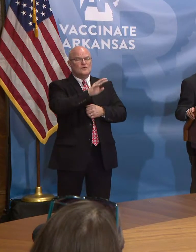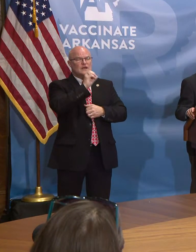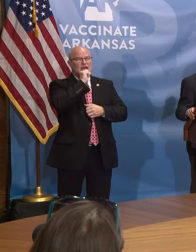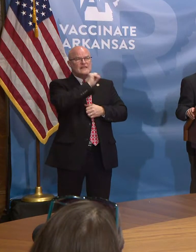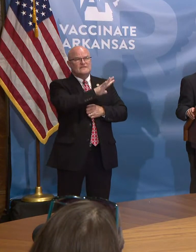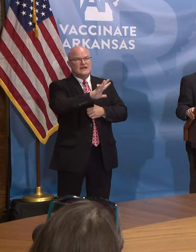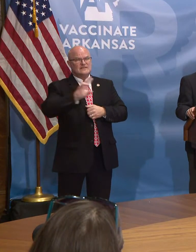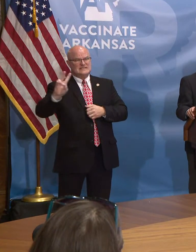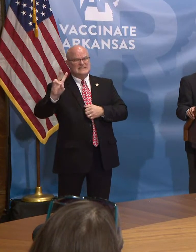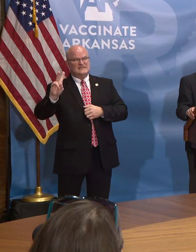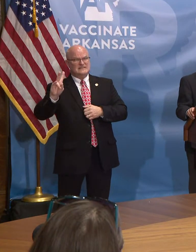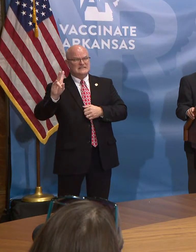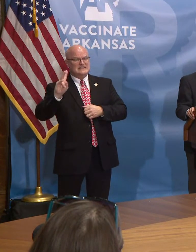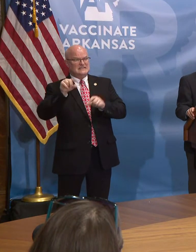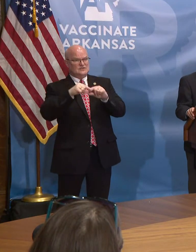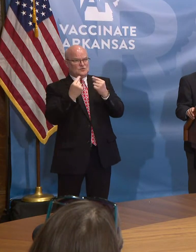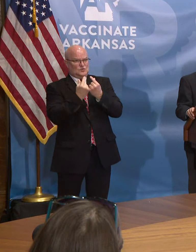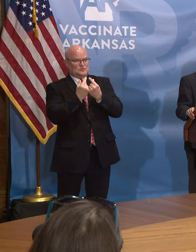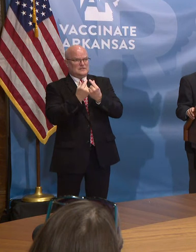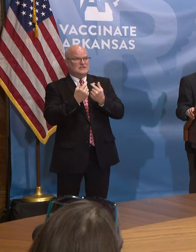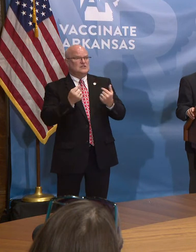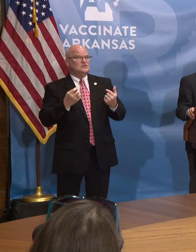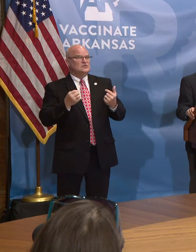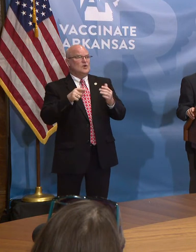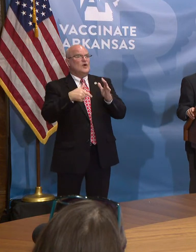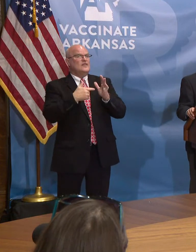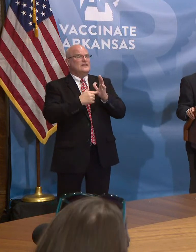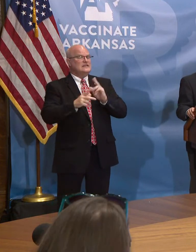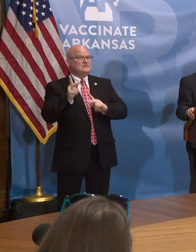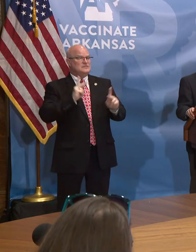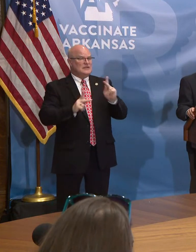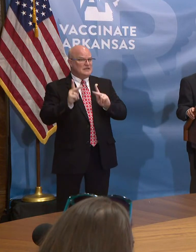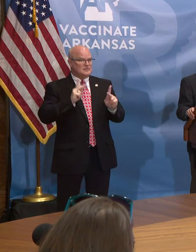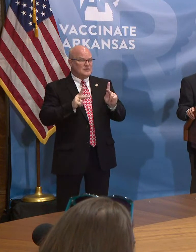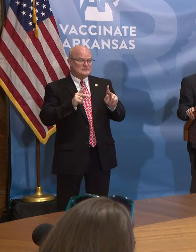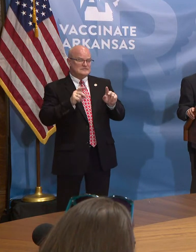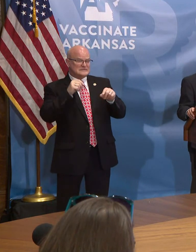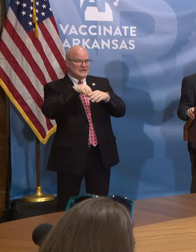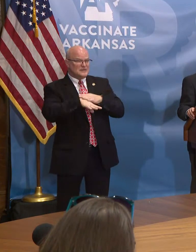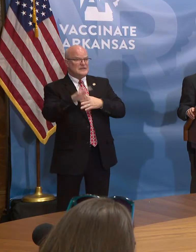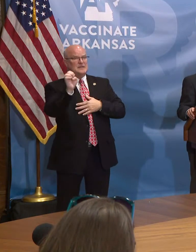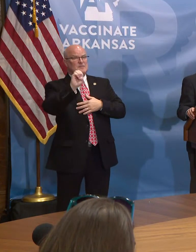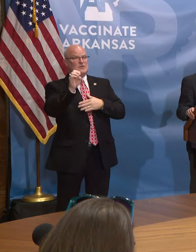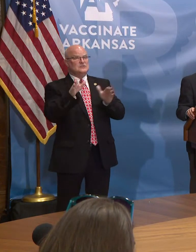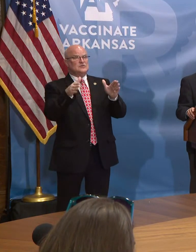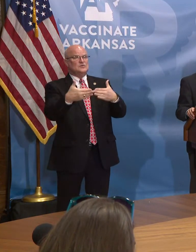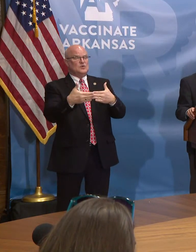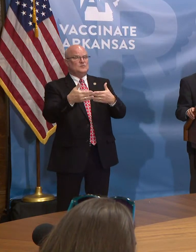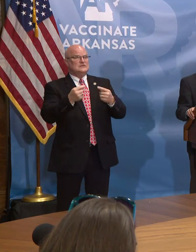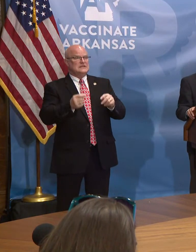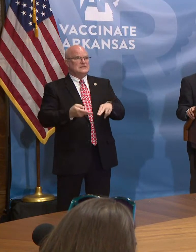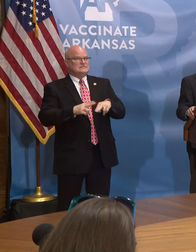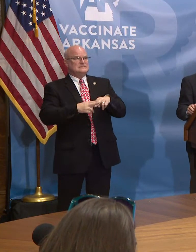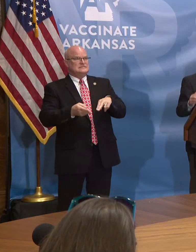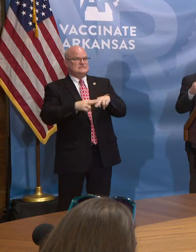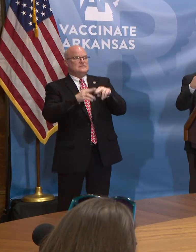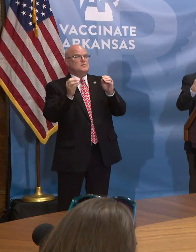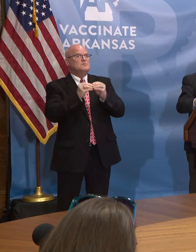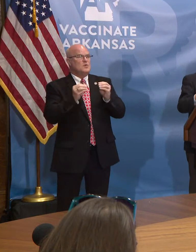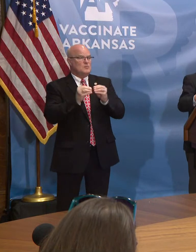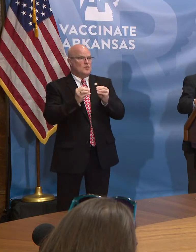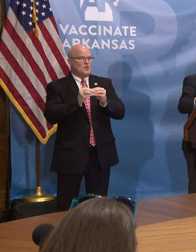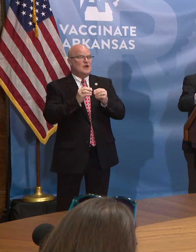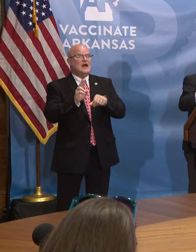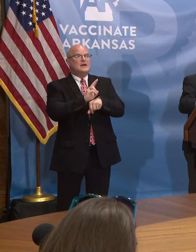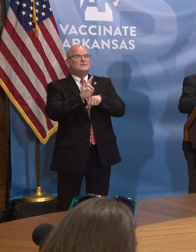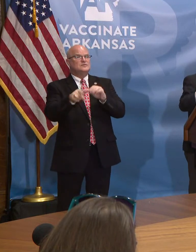5 to 17 year groups. So these individuals are the ones that are coming into our emergency rooms and starting to see more and more of them. And I'm